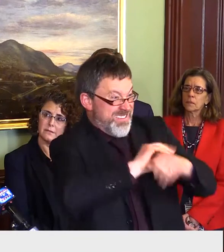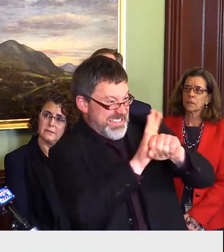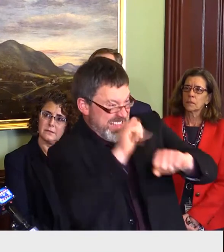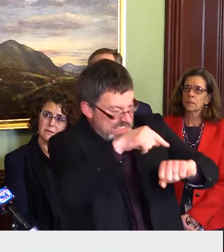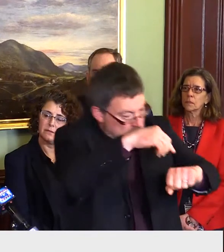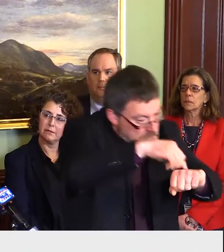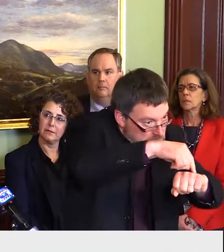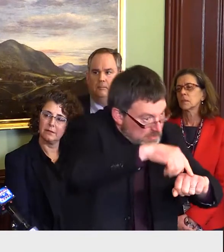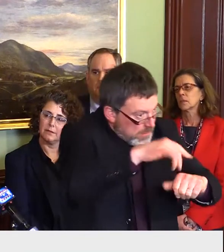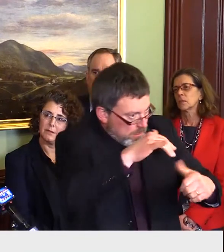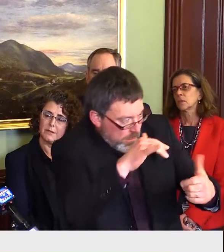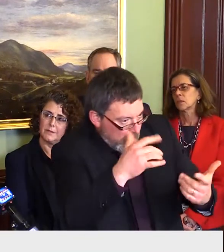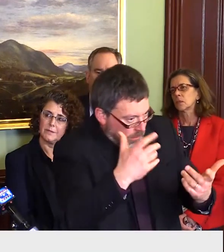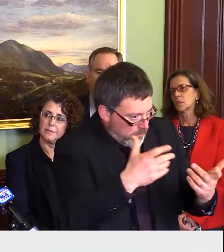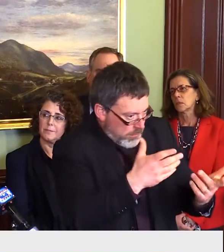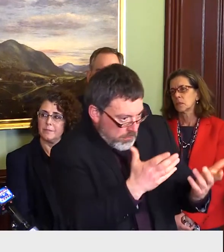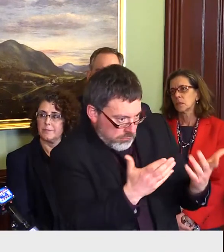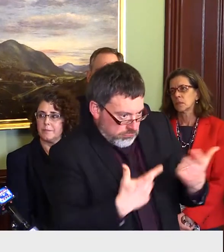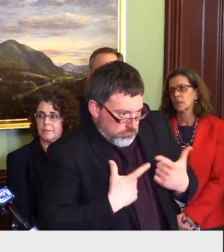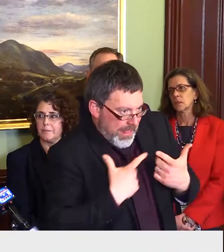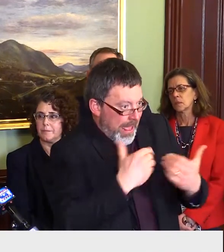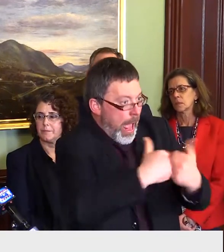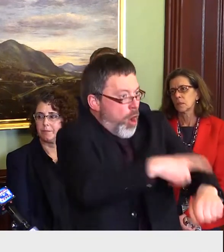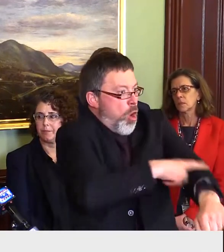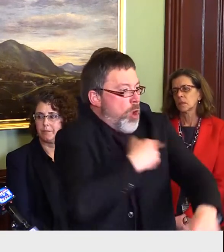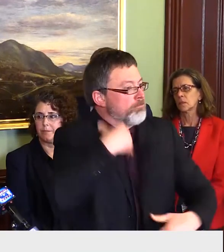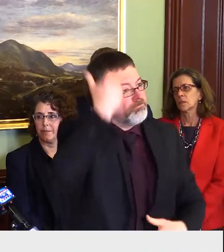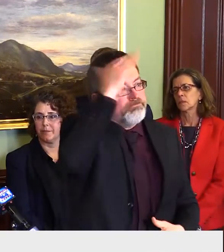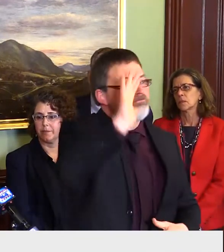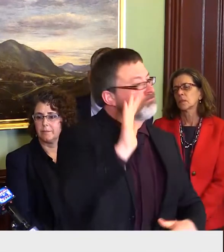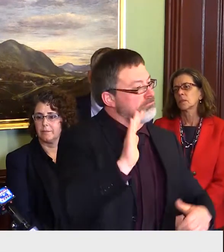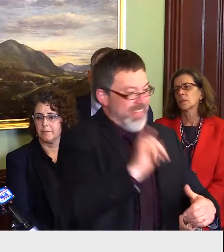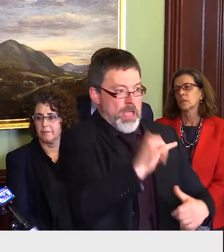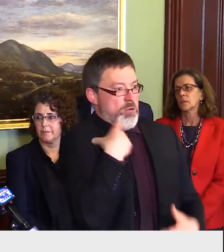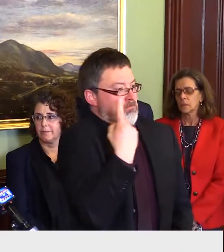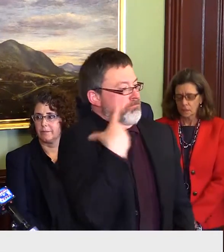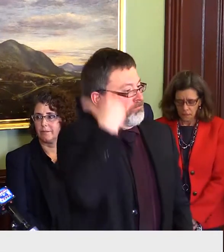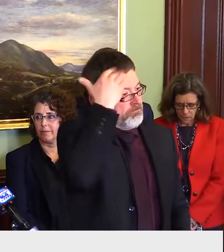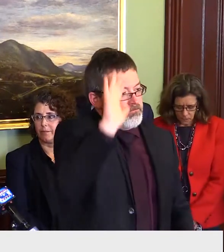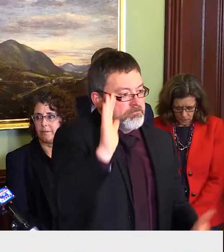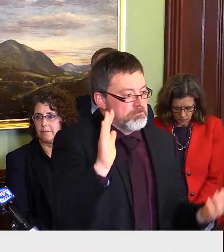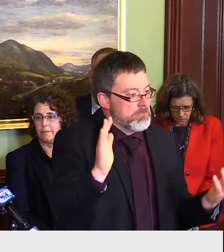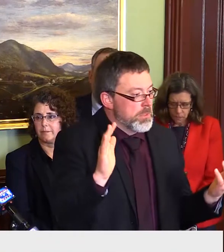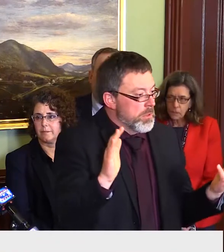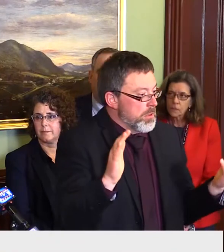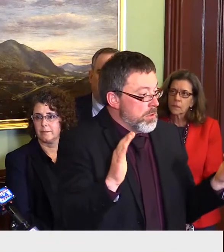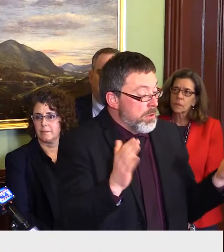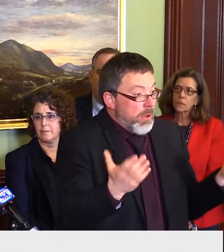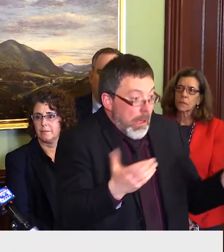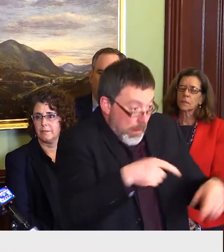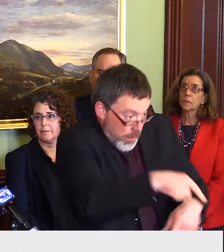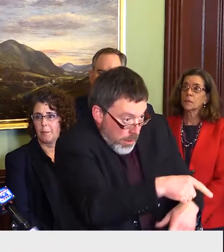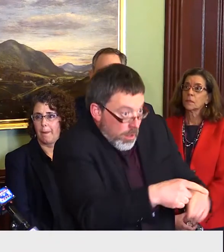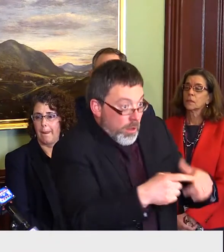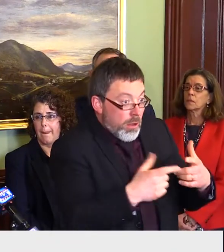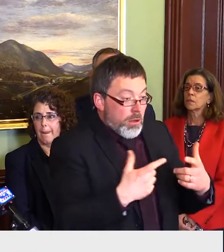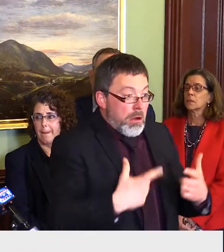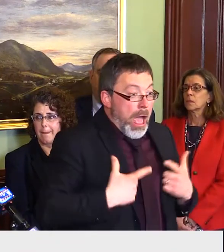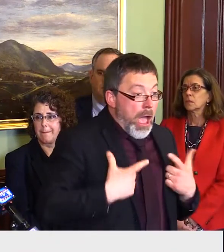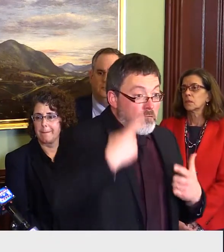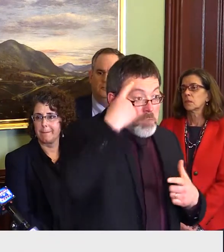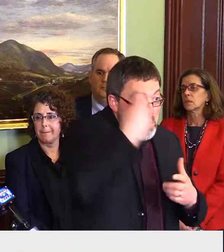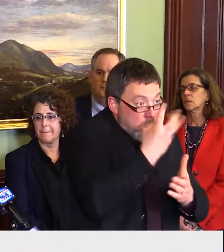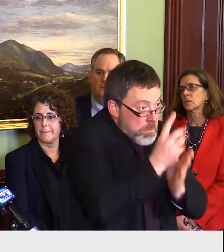vulnerable, protect as many people as possible from getting infected, knowing that many still